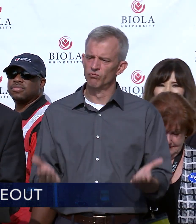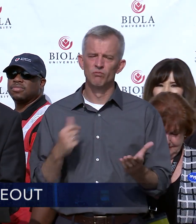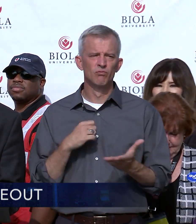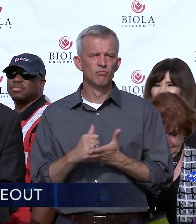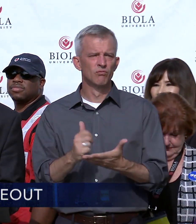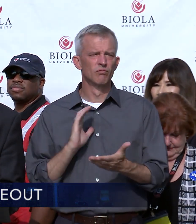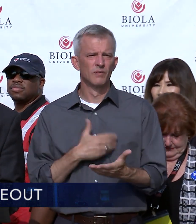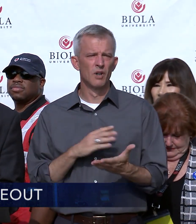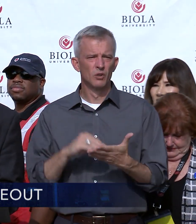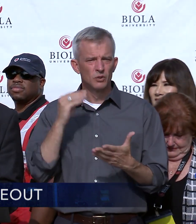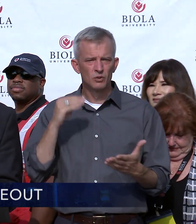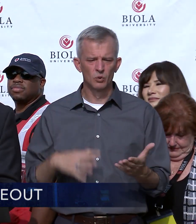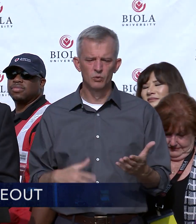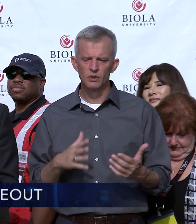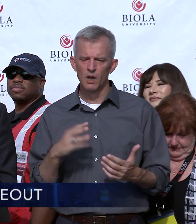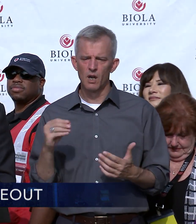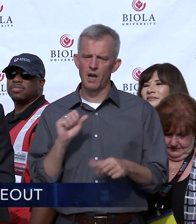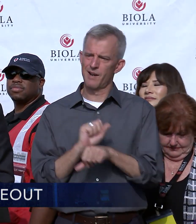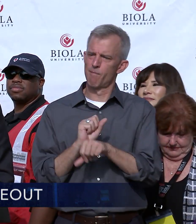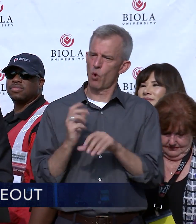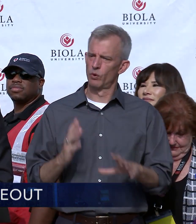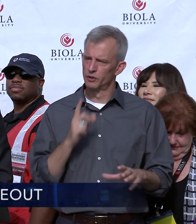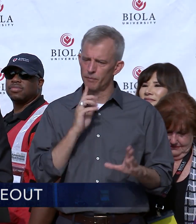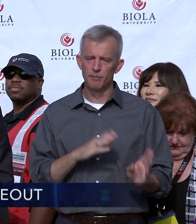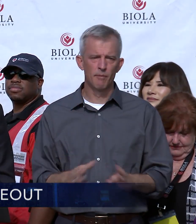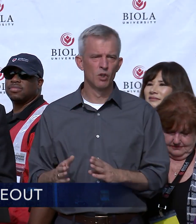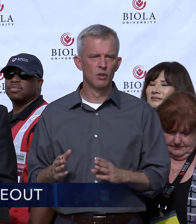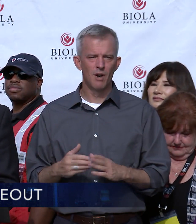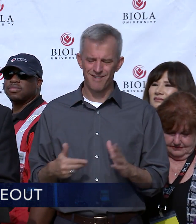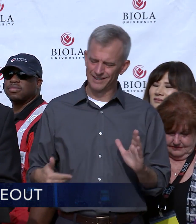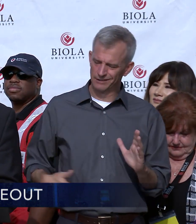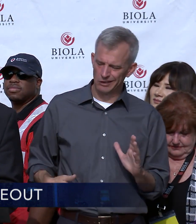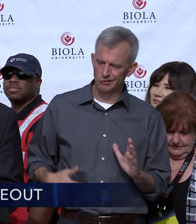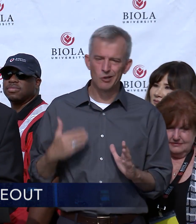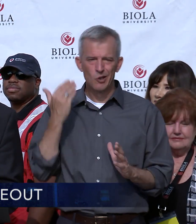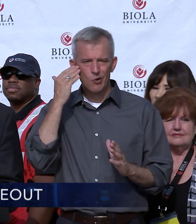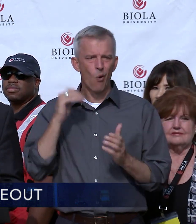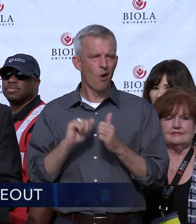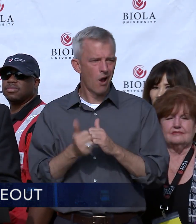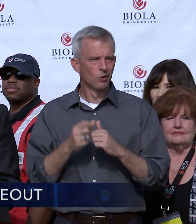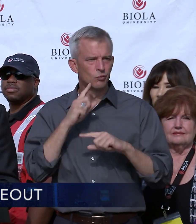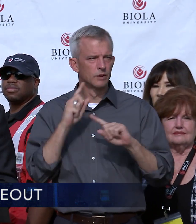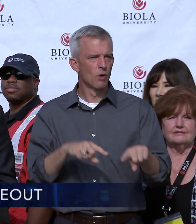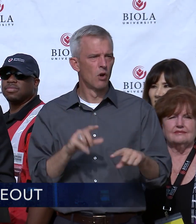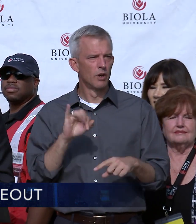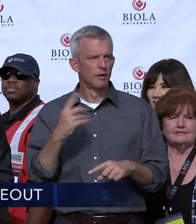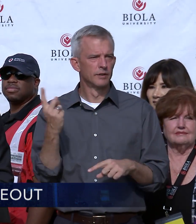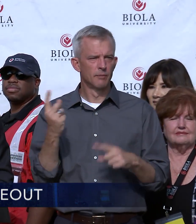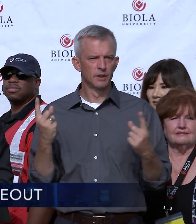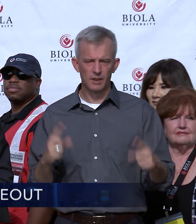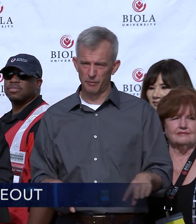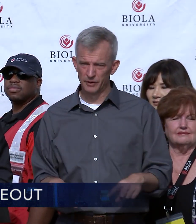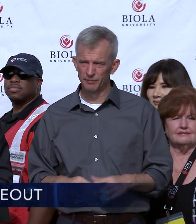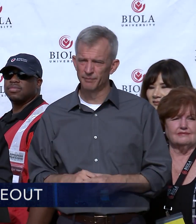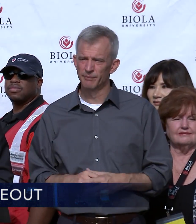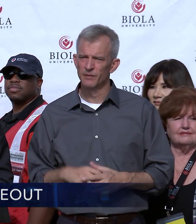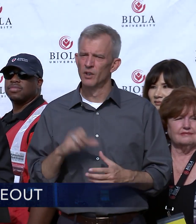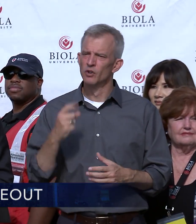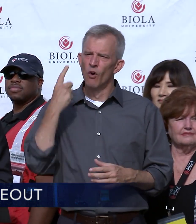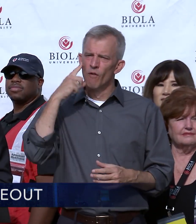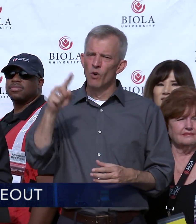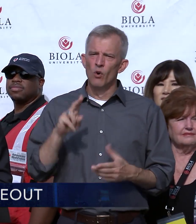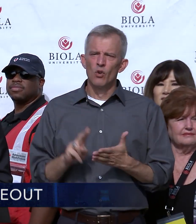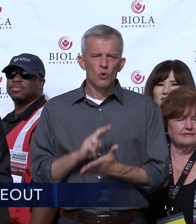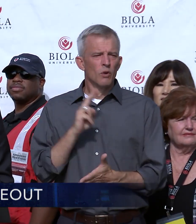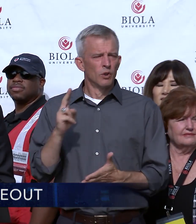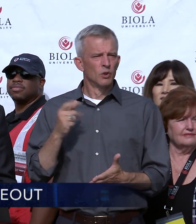students and help our employee community be prepared, instinctually prepared to know how to respond if something were to happen. So on behalf of the university